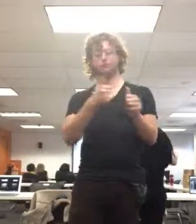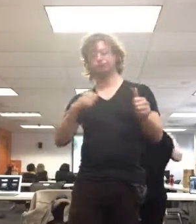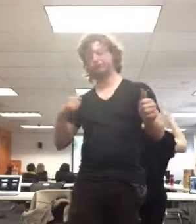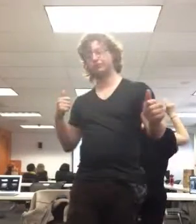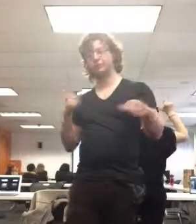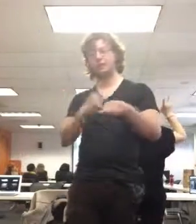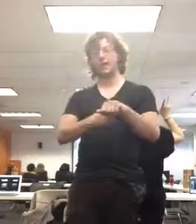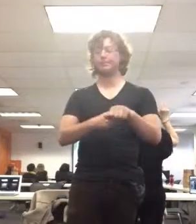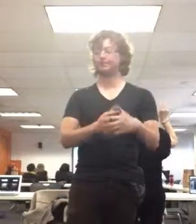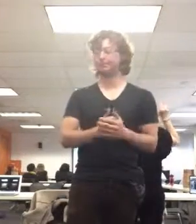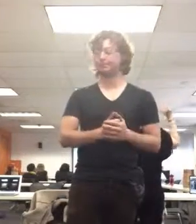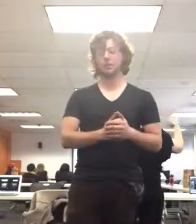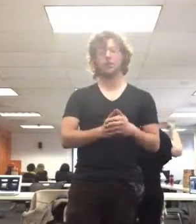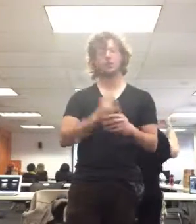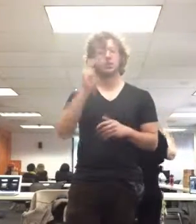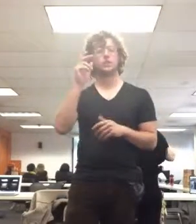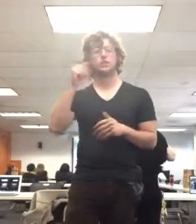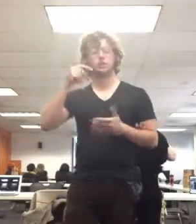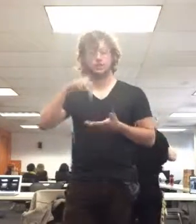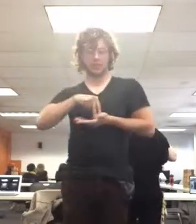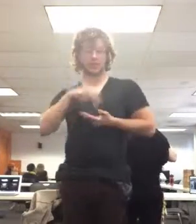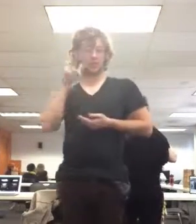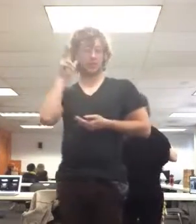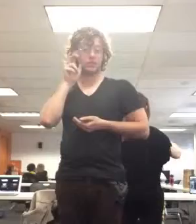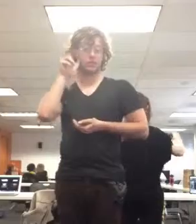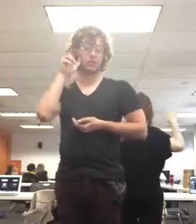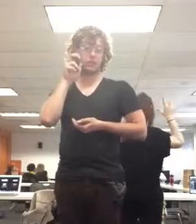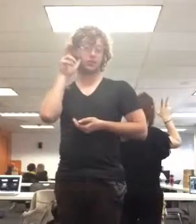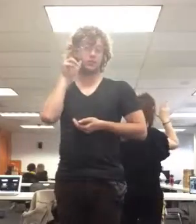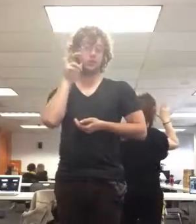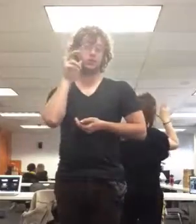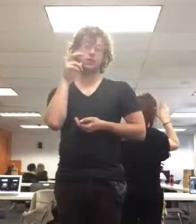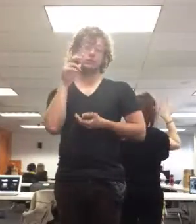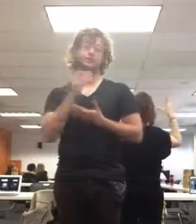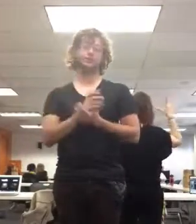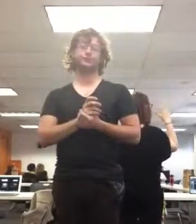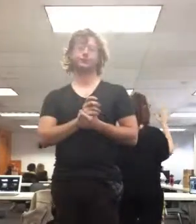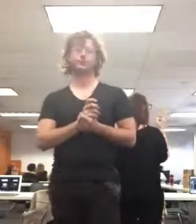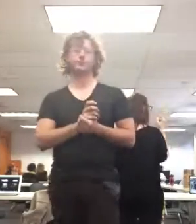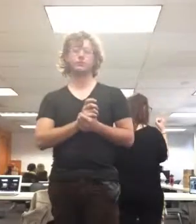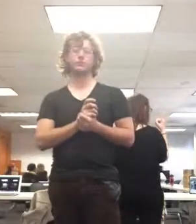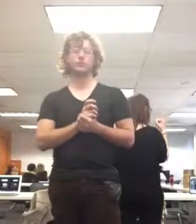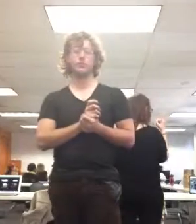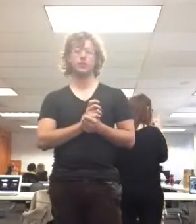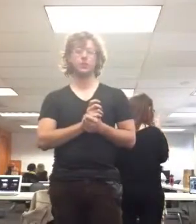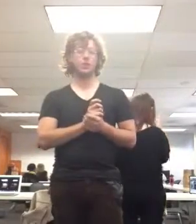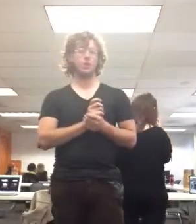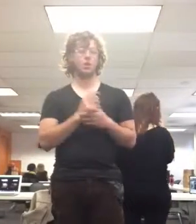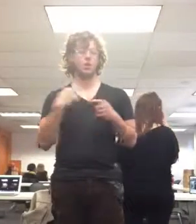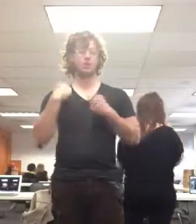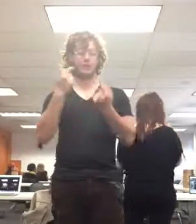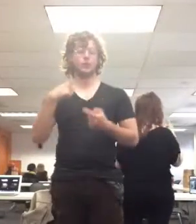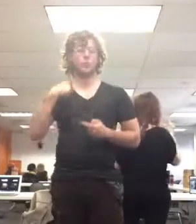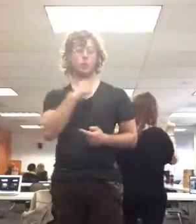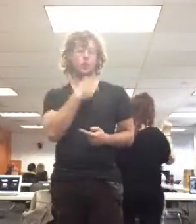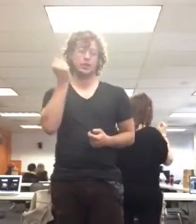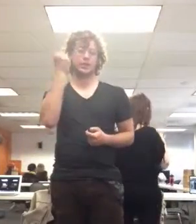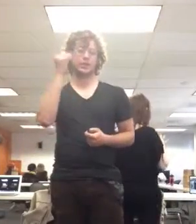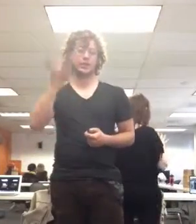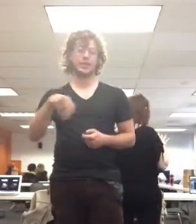chunk of information so that it makes sense to us, that we can reformulate it into ASL